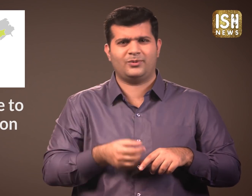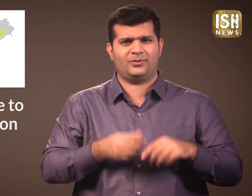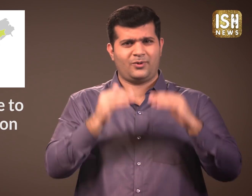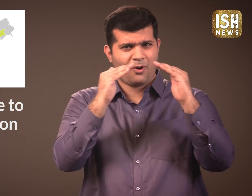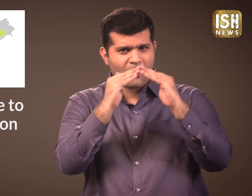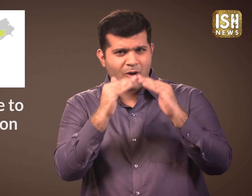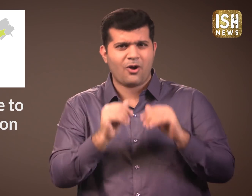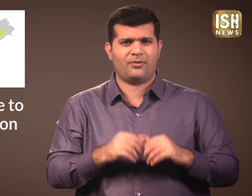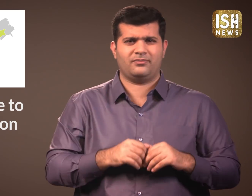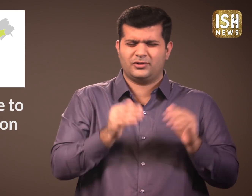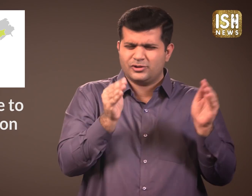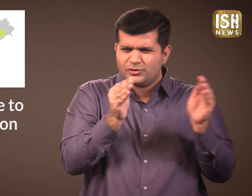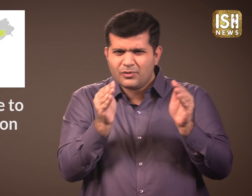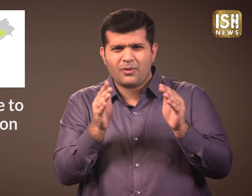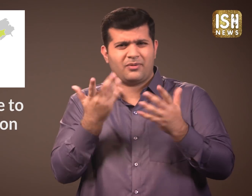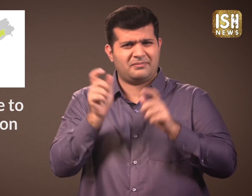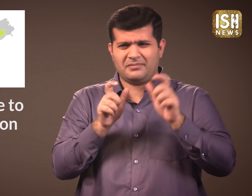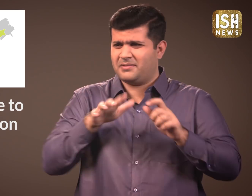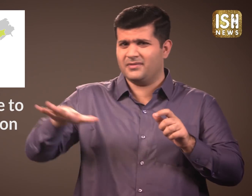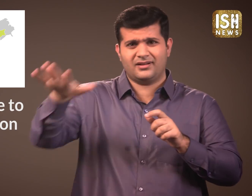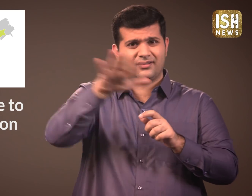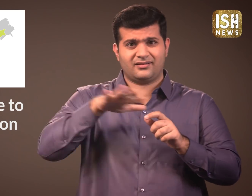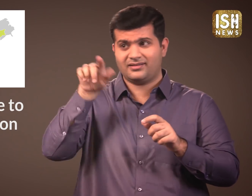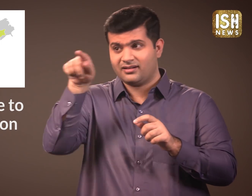with their own food, languages, etc.